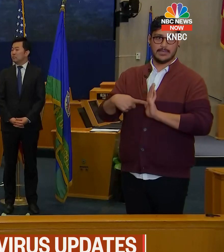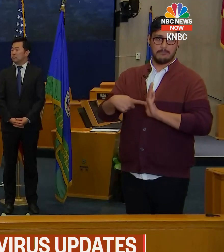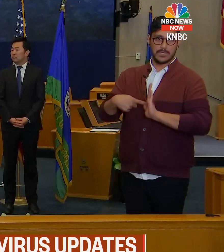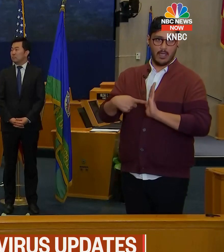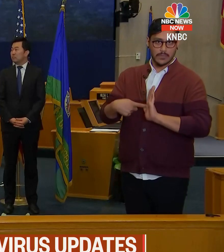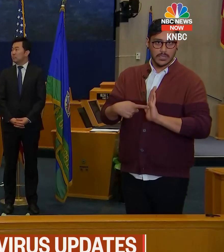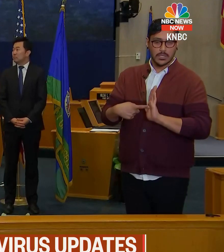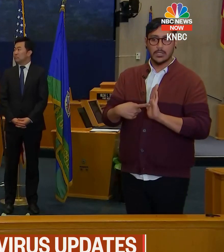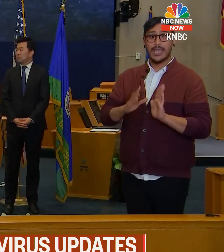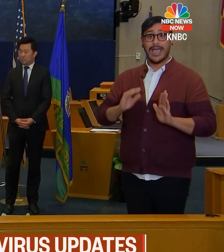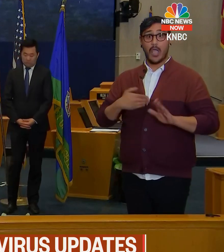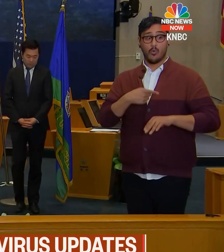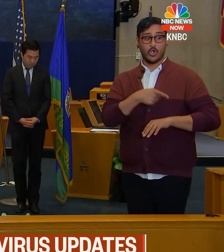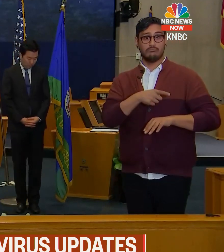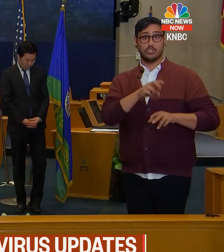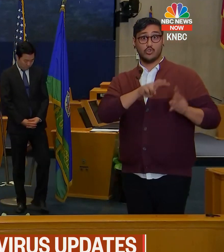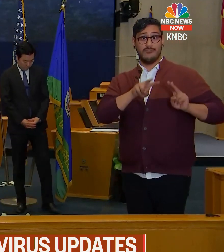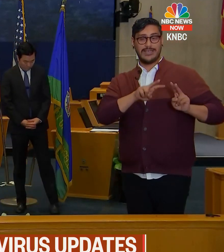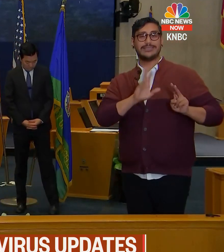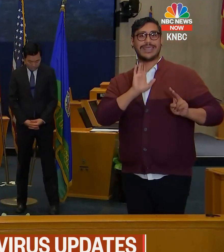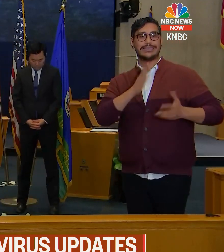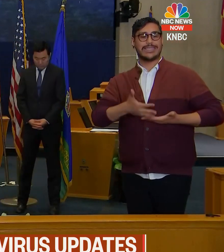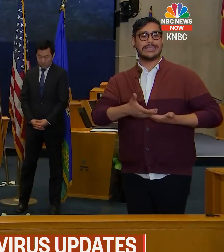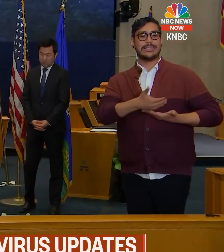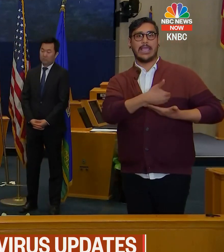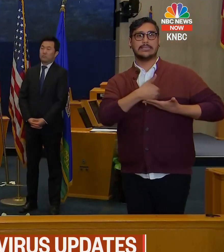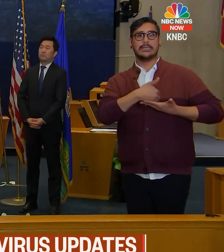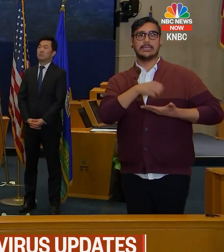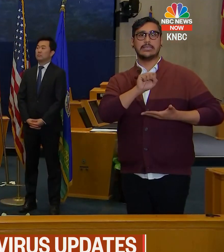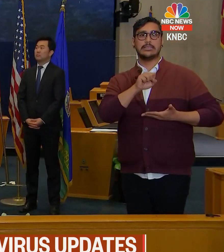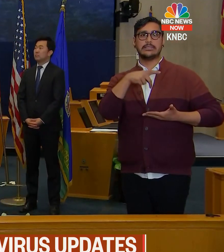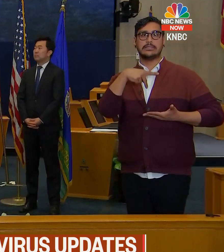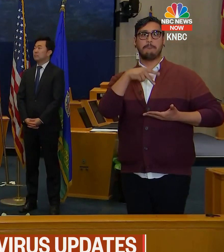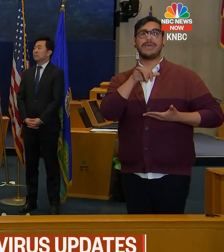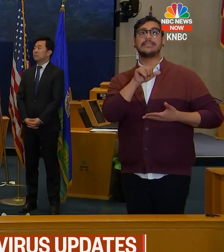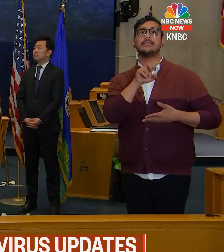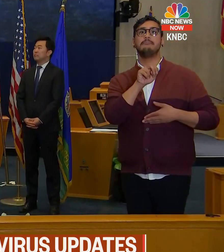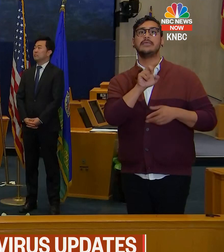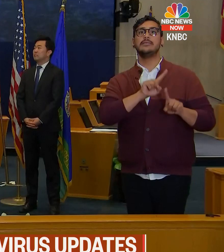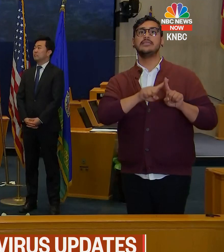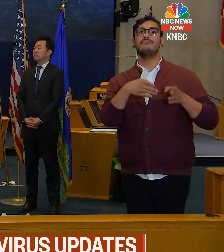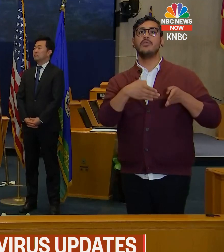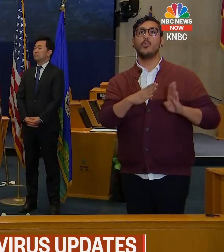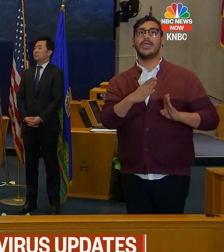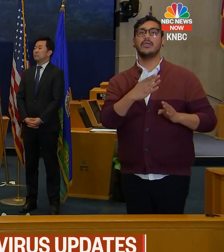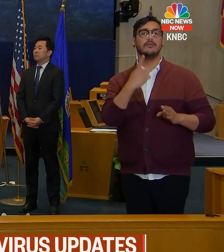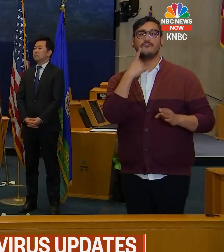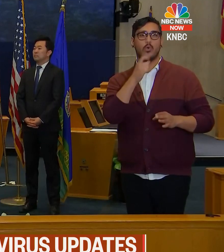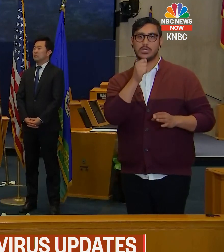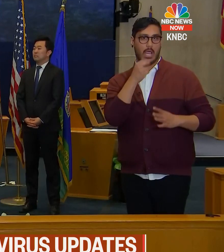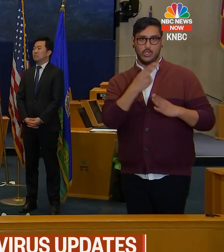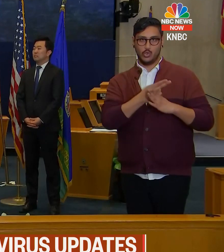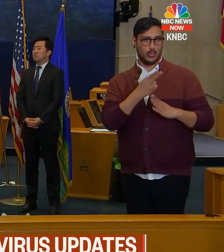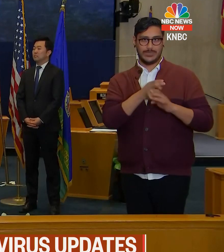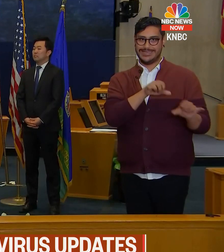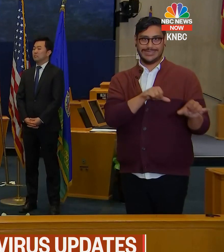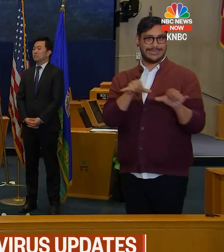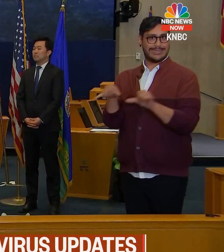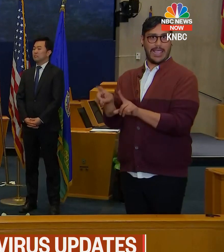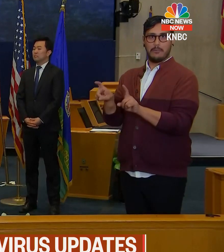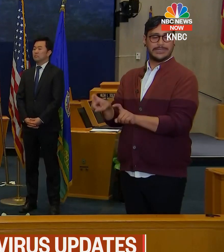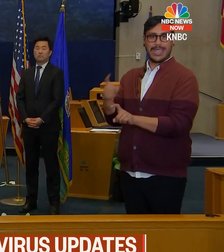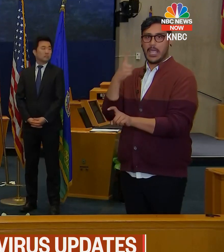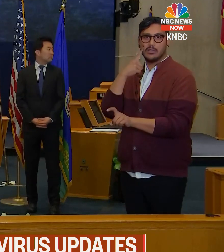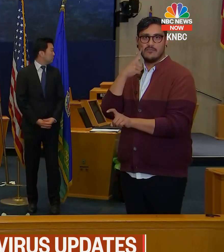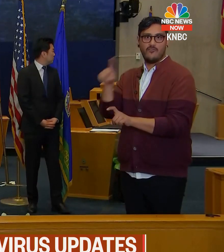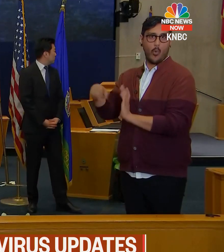surveillance project is collecting specimens in a slightly different way, so that it's not using the same tests that are being used